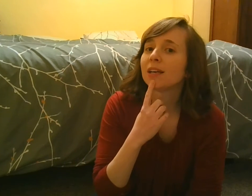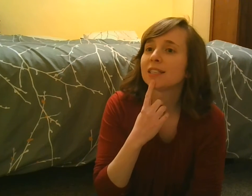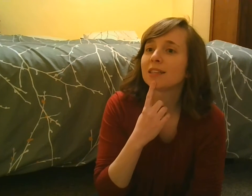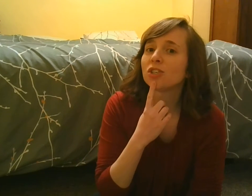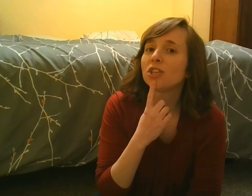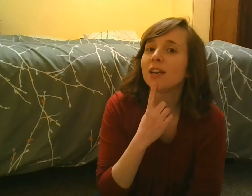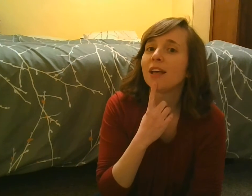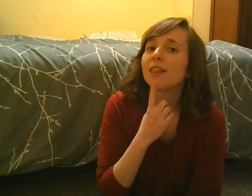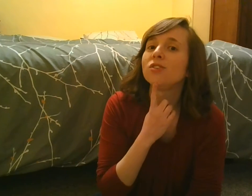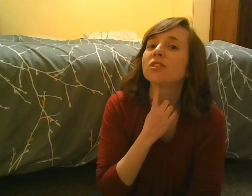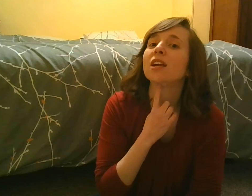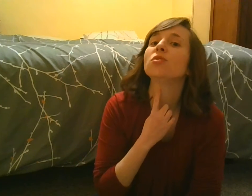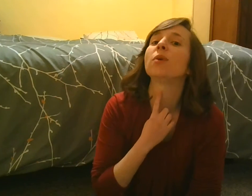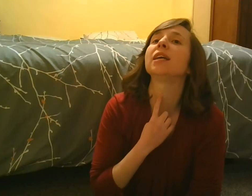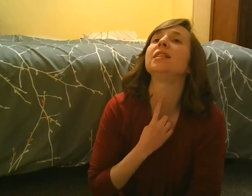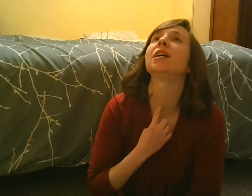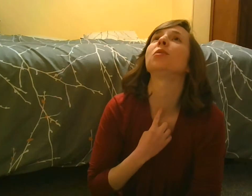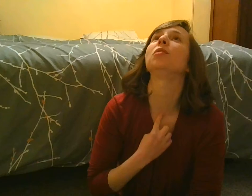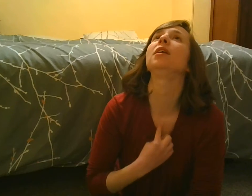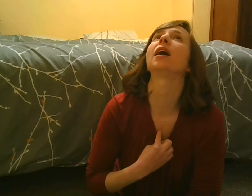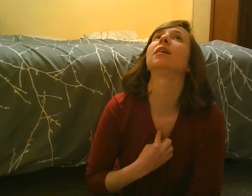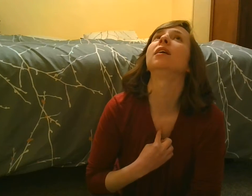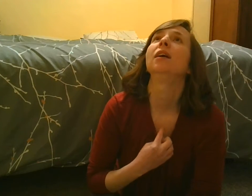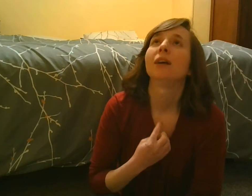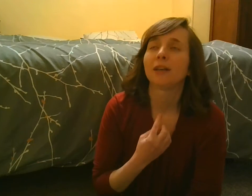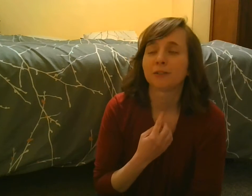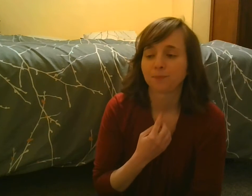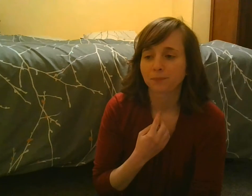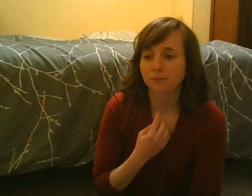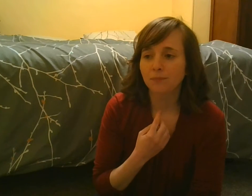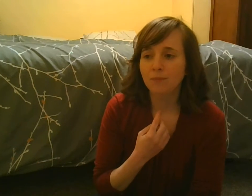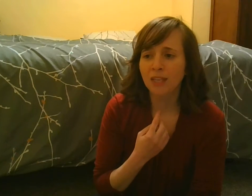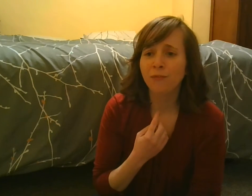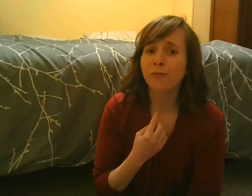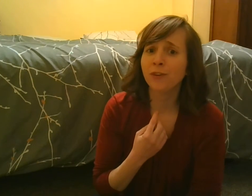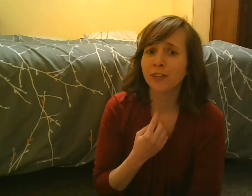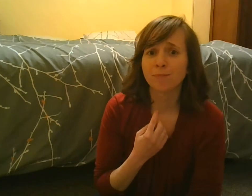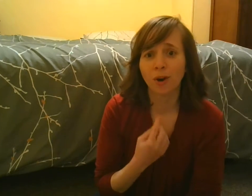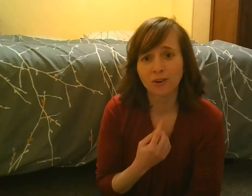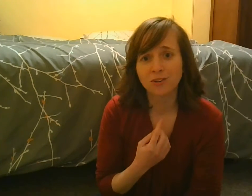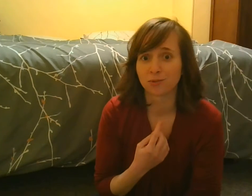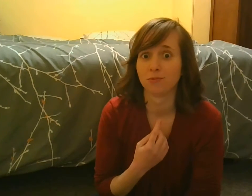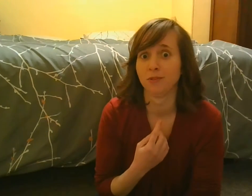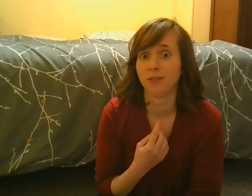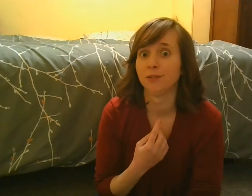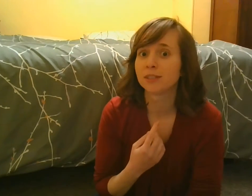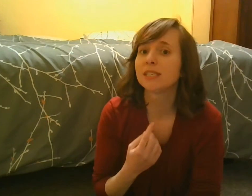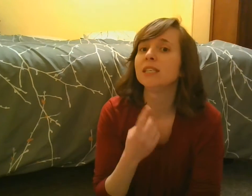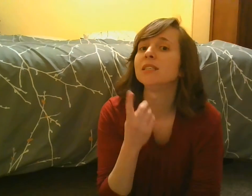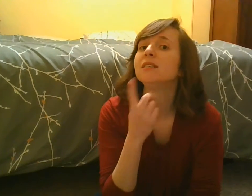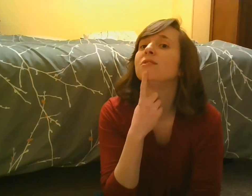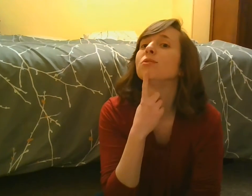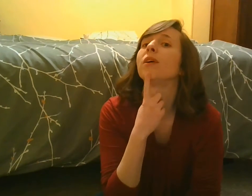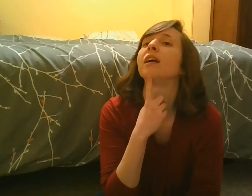at the chin, and then you just kind of drag it down your neck. If you're feeling parched or really thirsty, drag